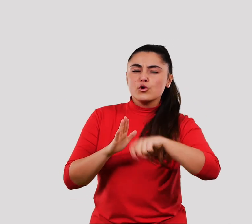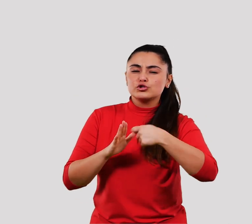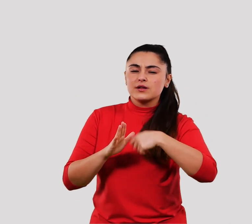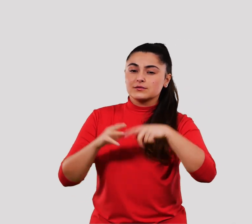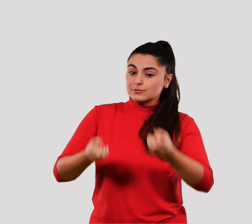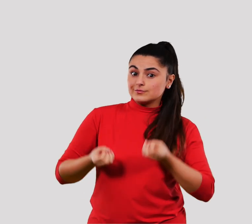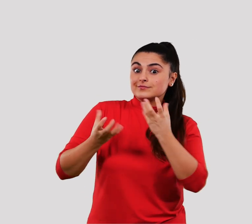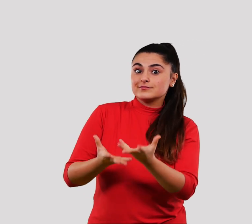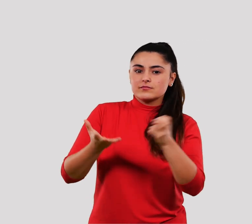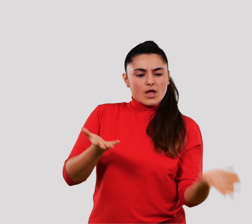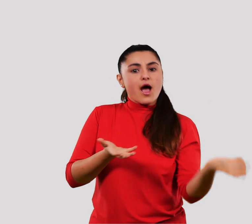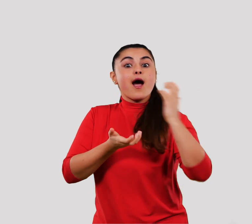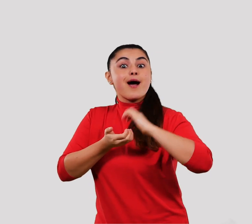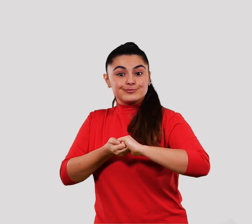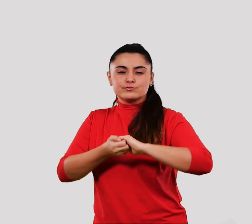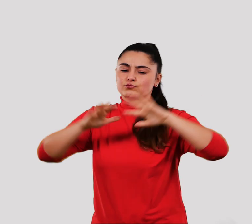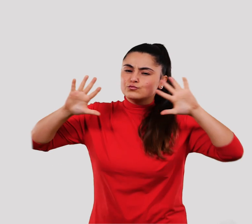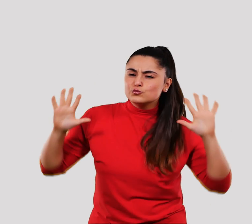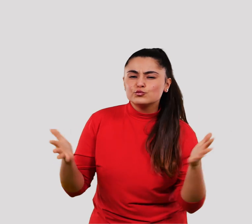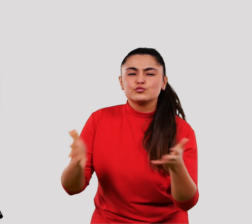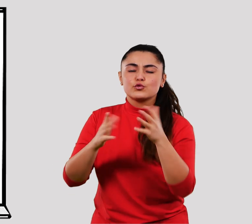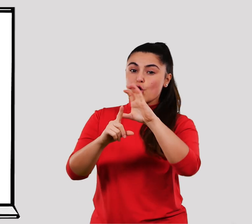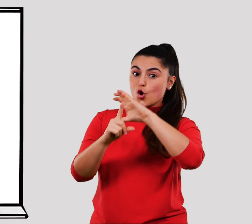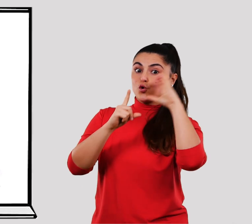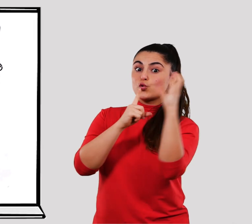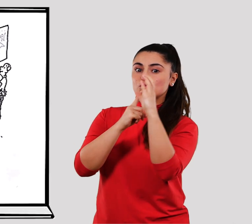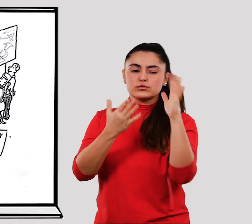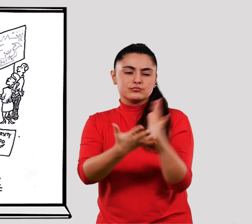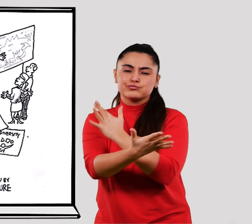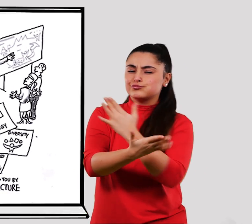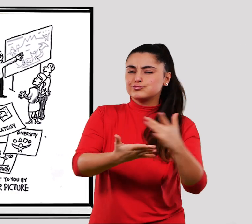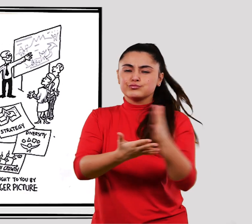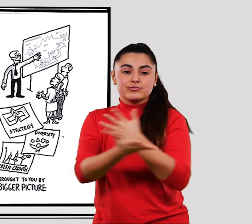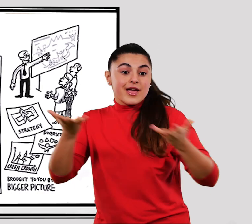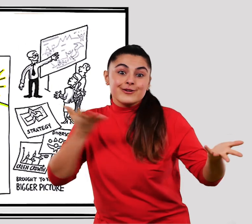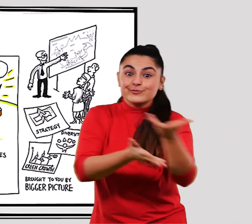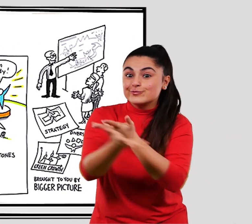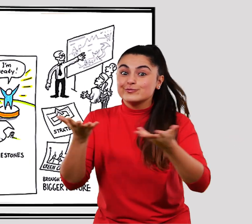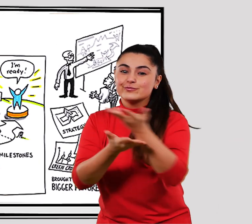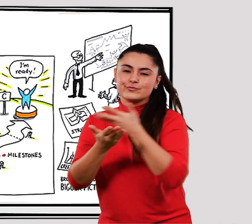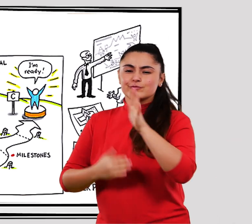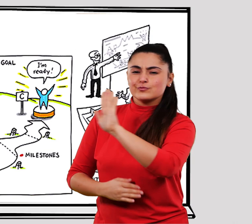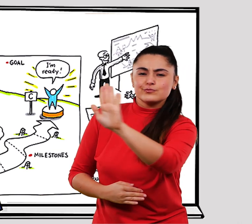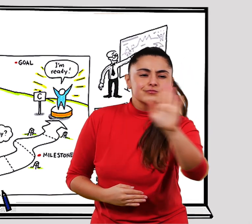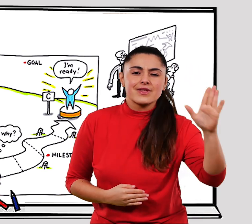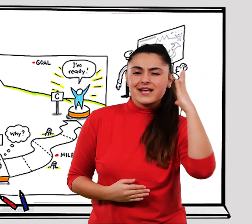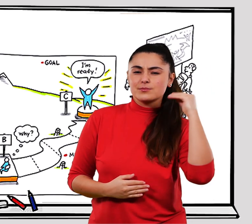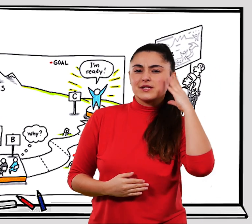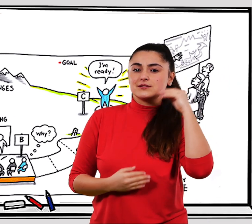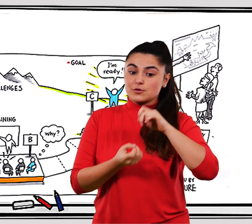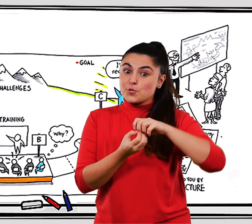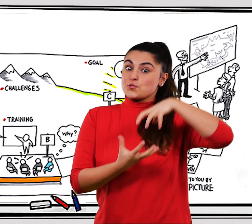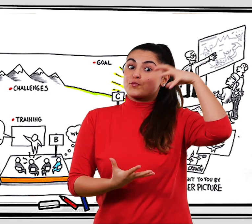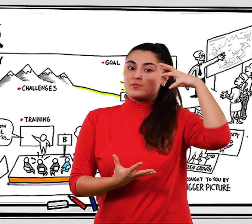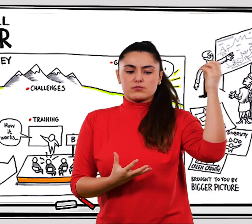will provide a platform for collaboration to promote intercultural dialogue, sharing of